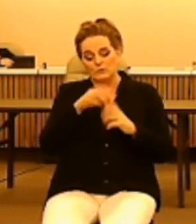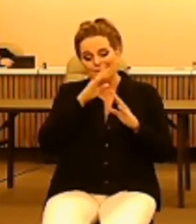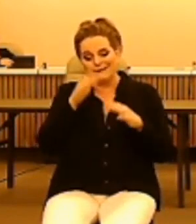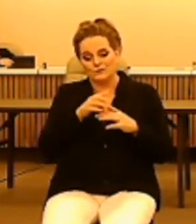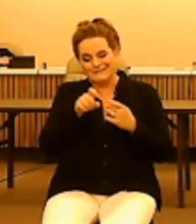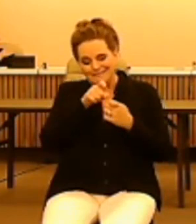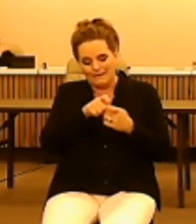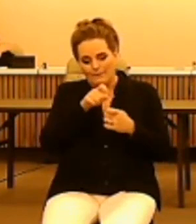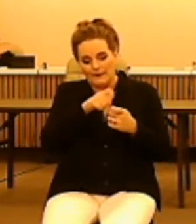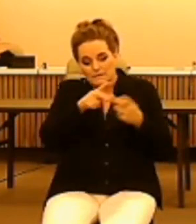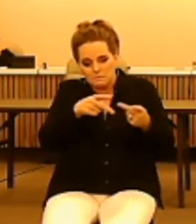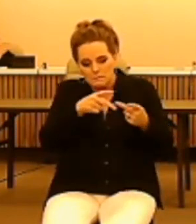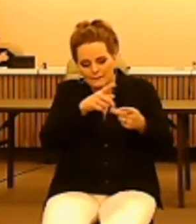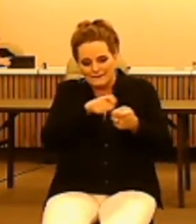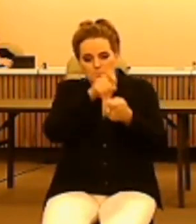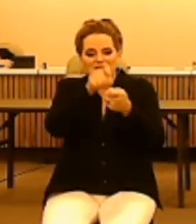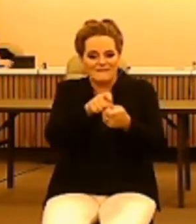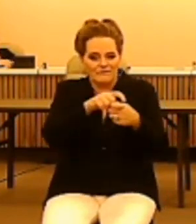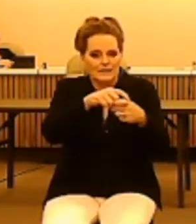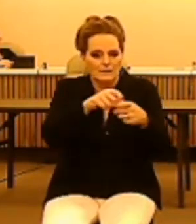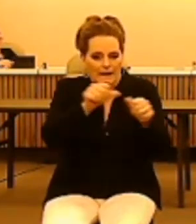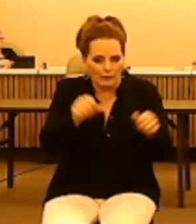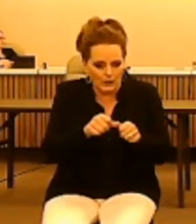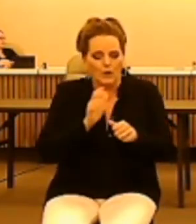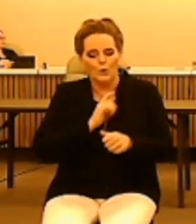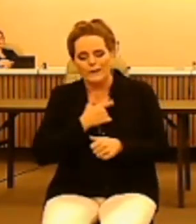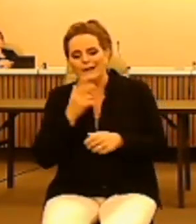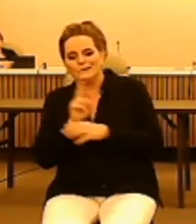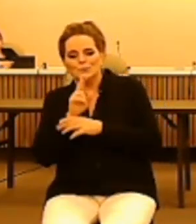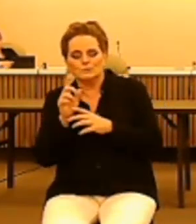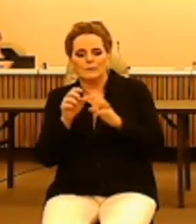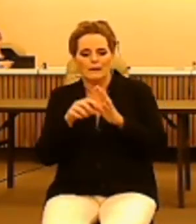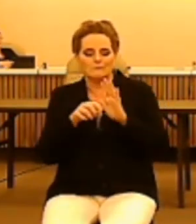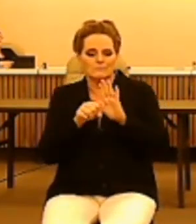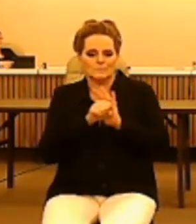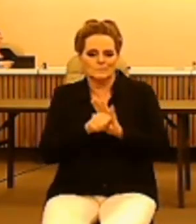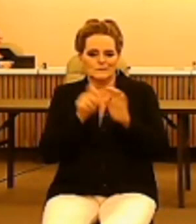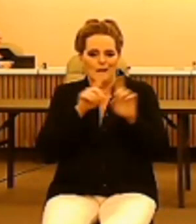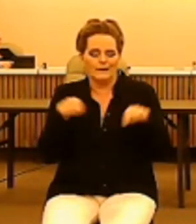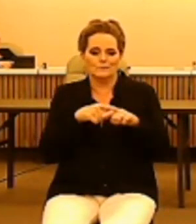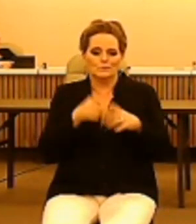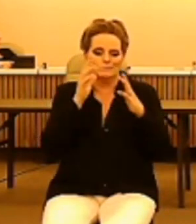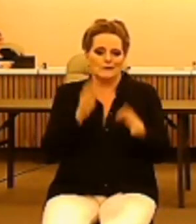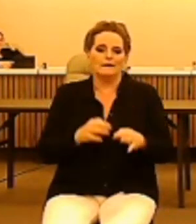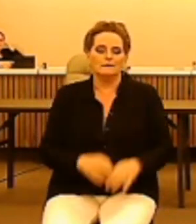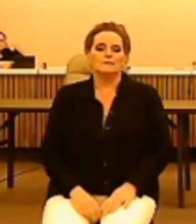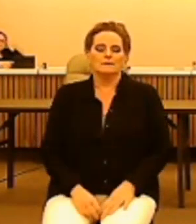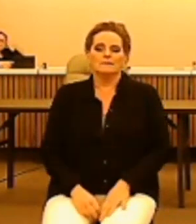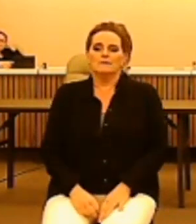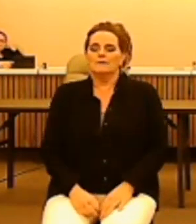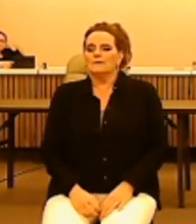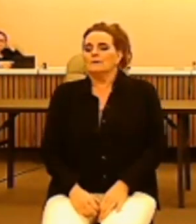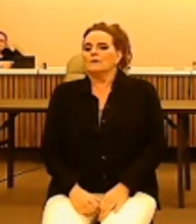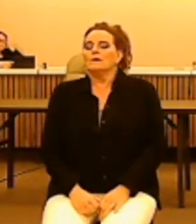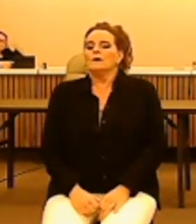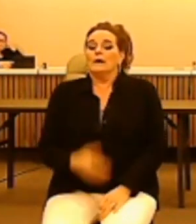that specific area, we could again use Sure. the sign to determine if maybe there are fewer speeders, hopefully. Right.